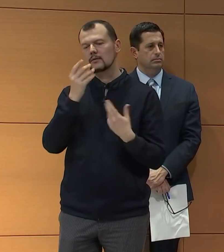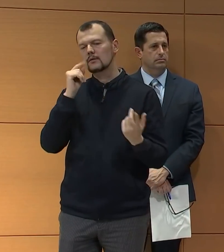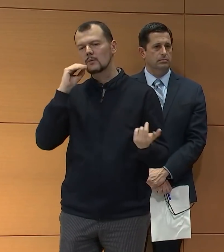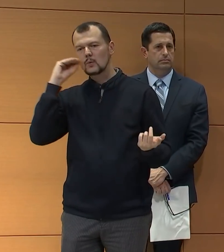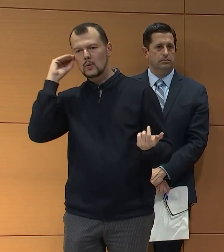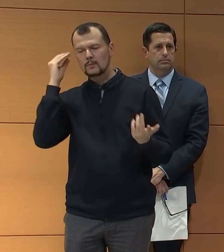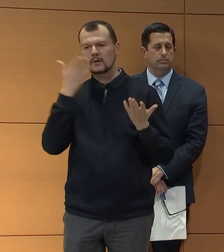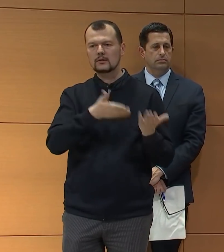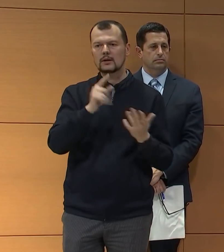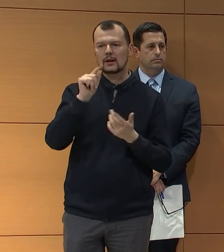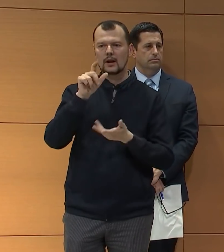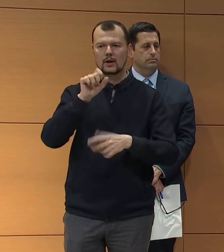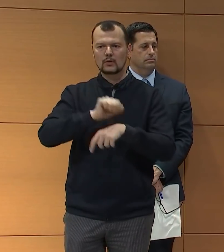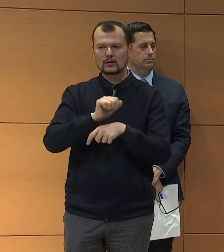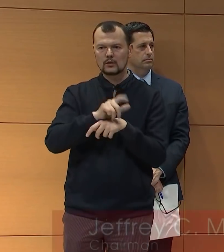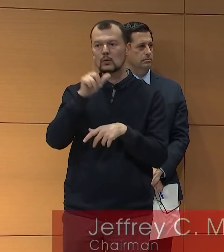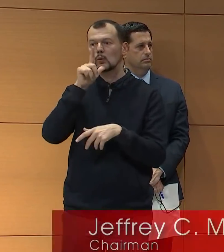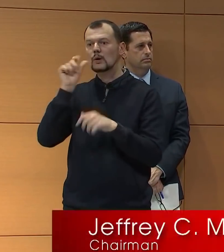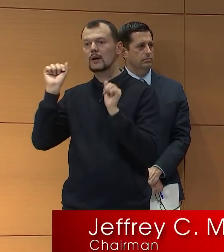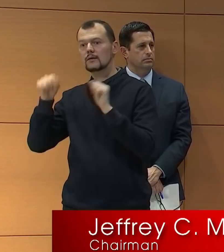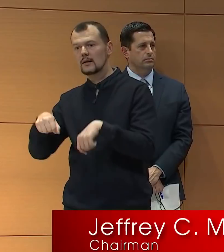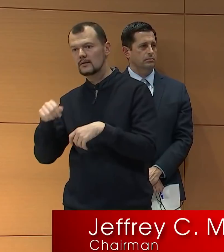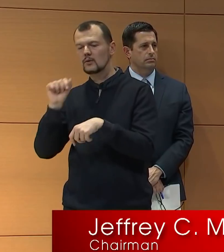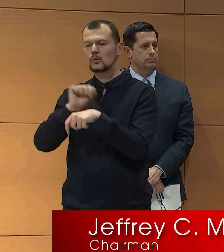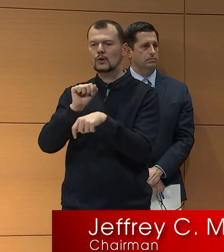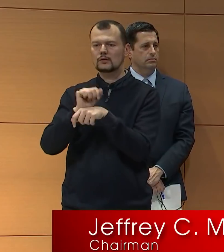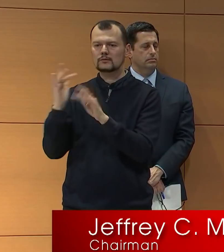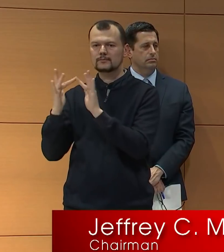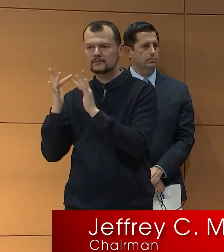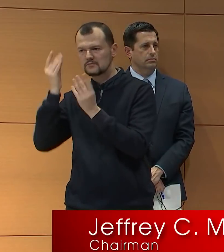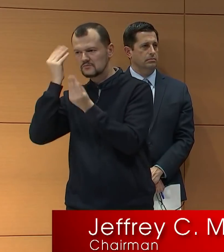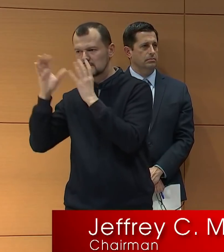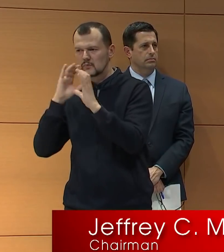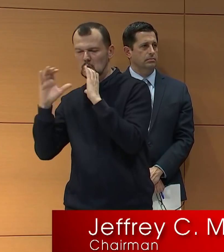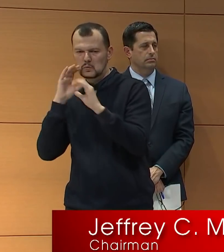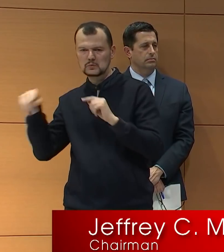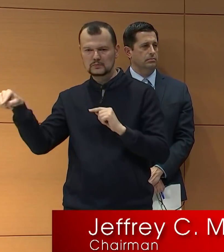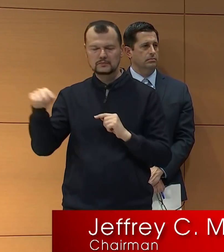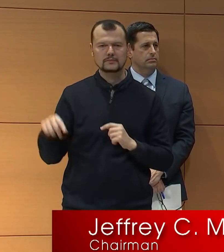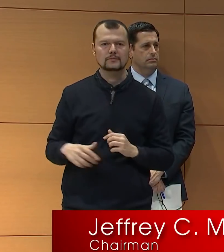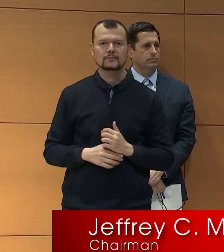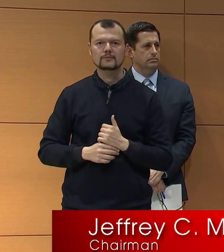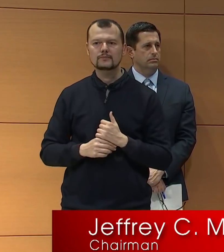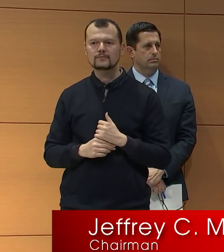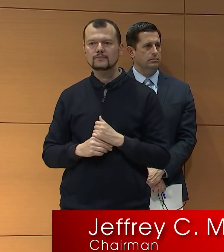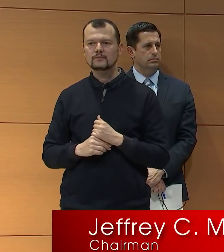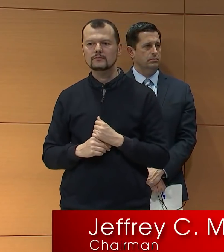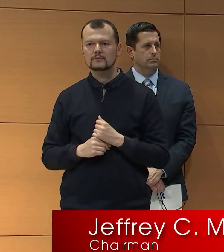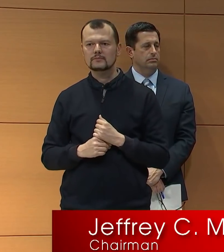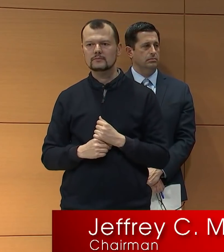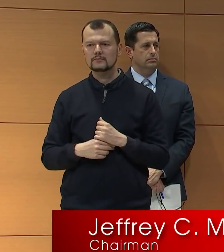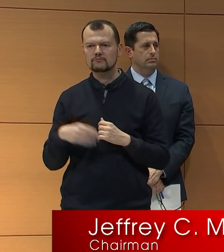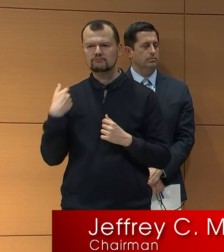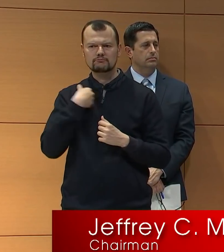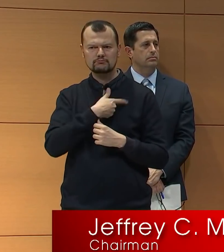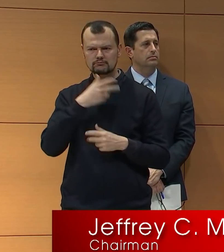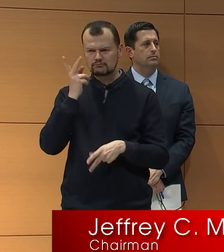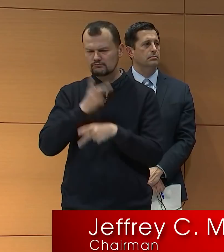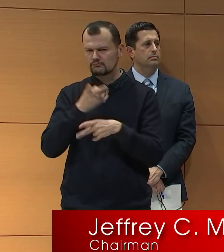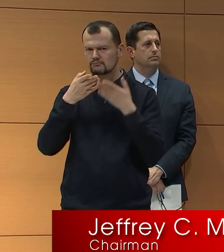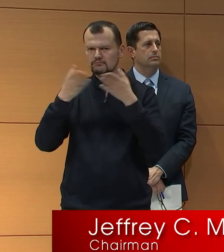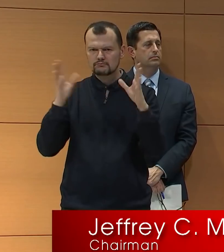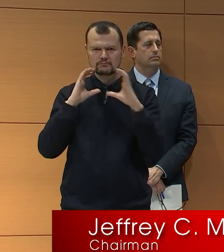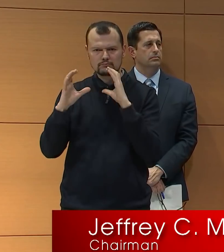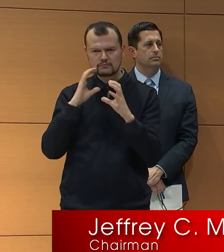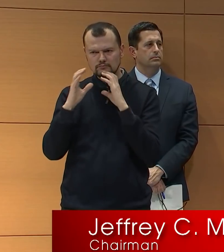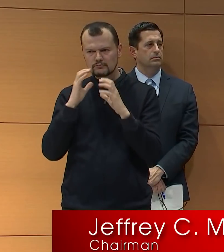are communicating out to our agency directors is to be as robust as we can be without